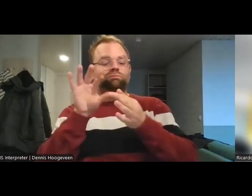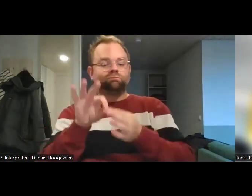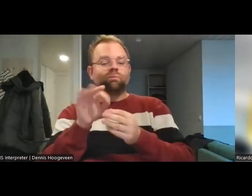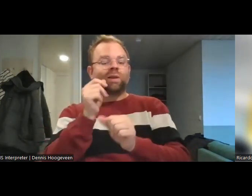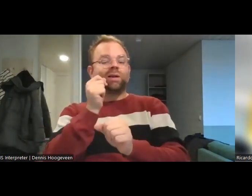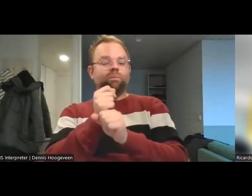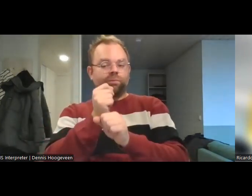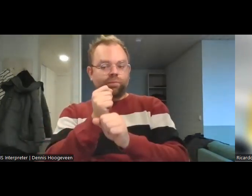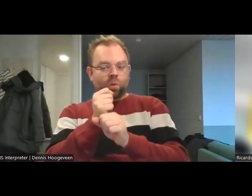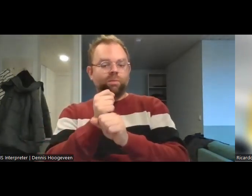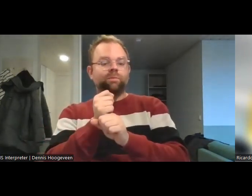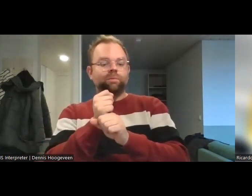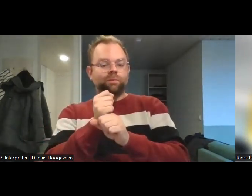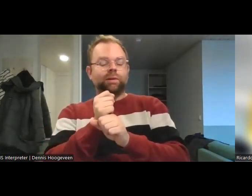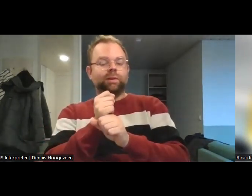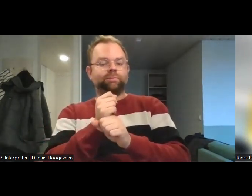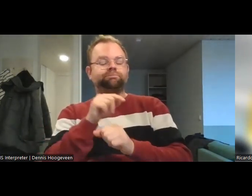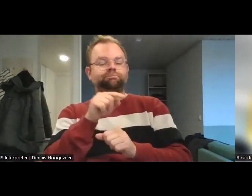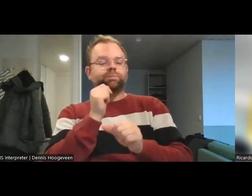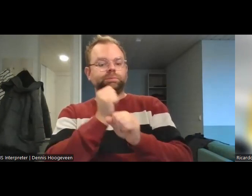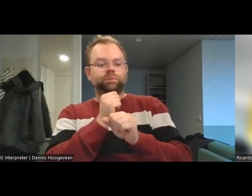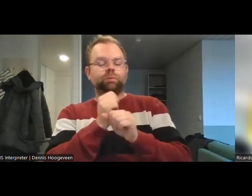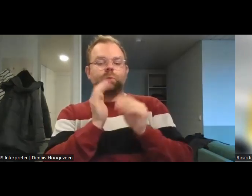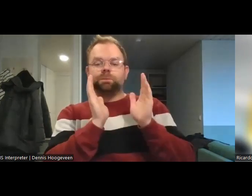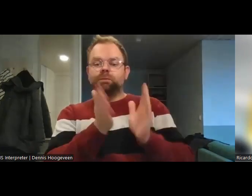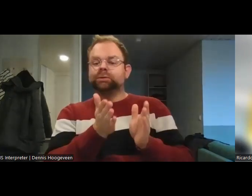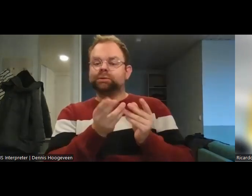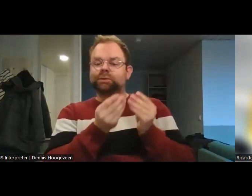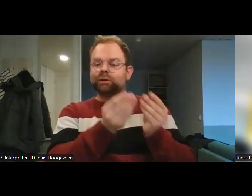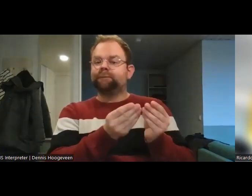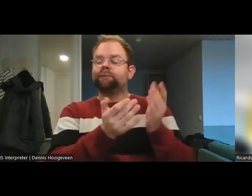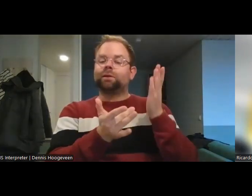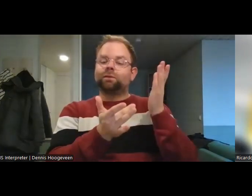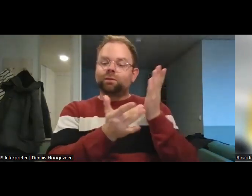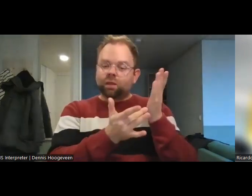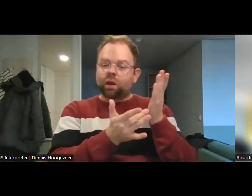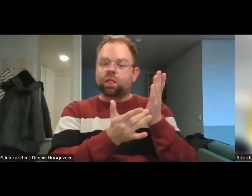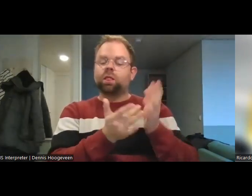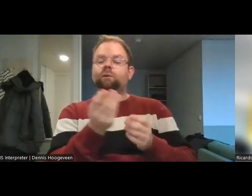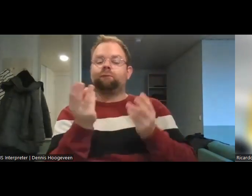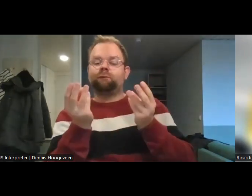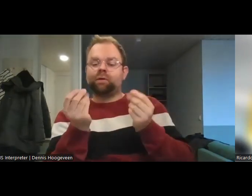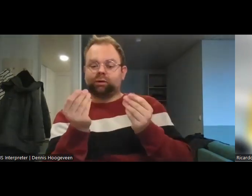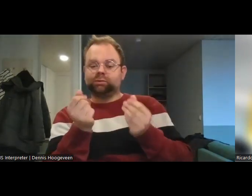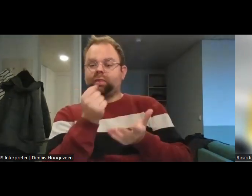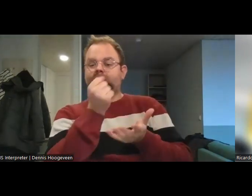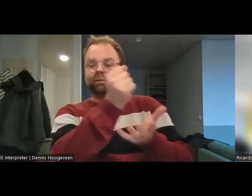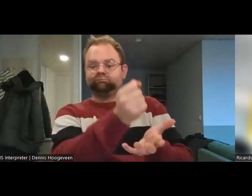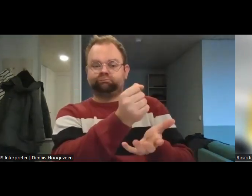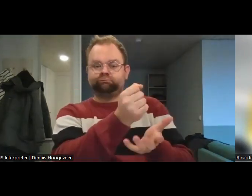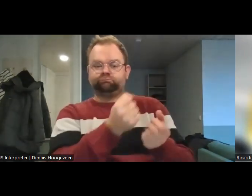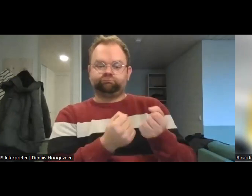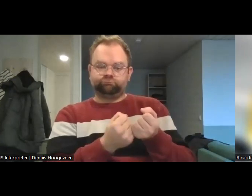around Morocco in order to make pressure to governments and apply rights from the president of the